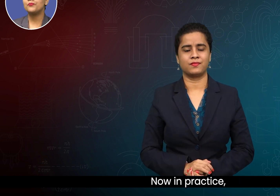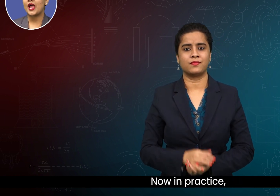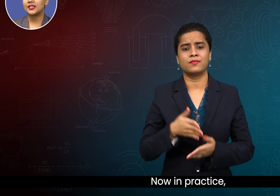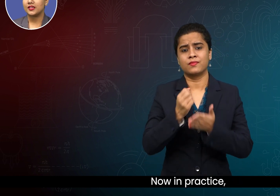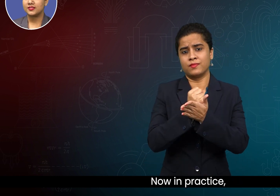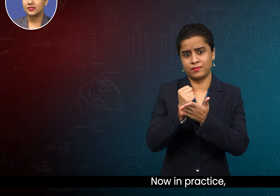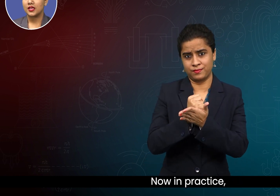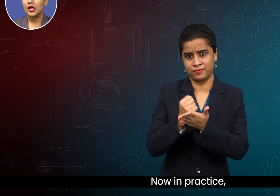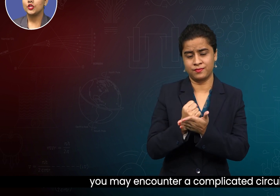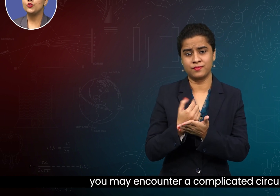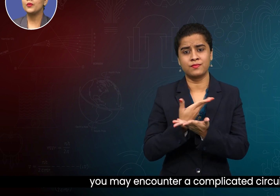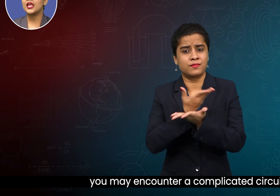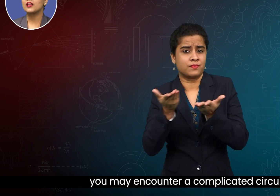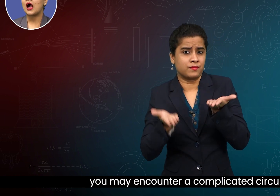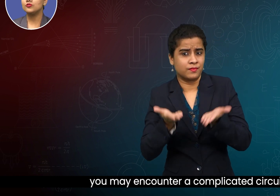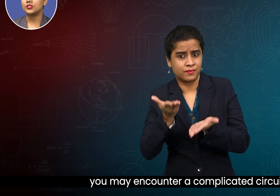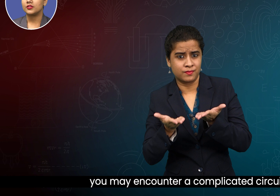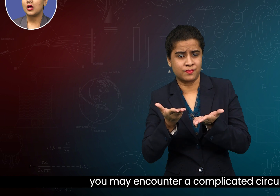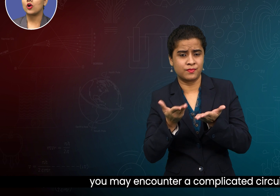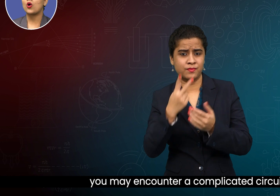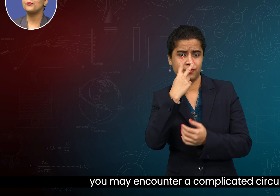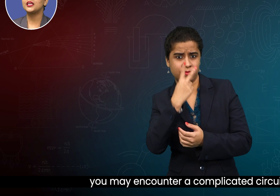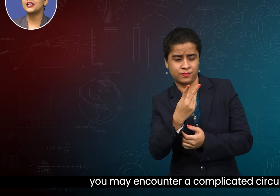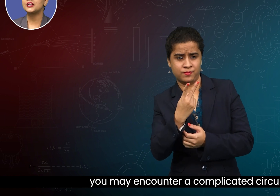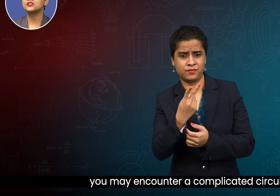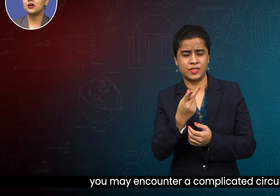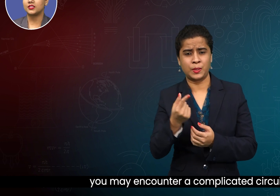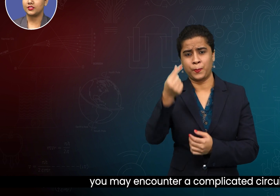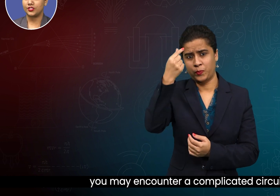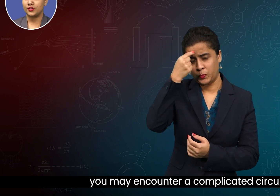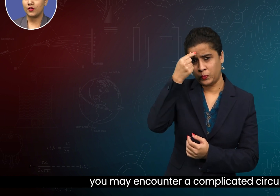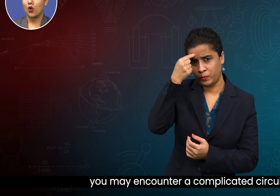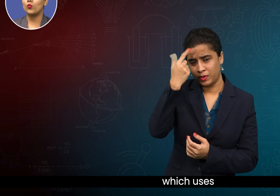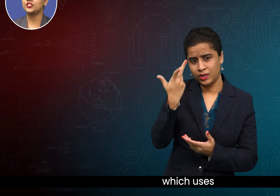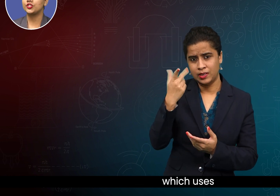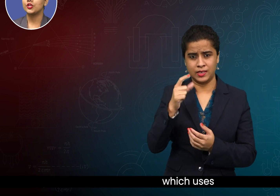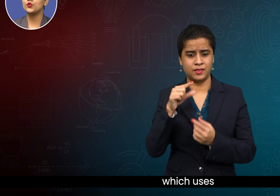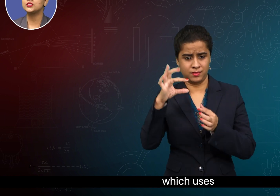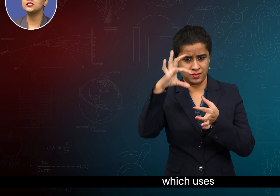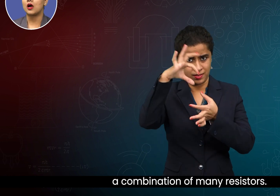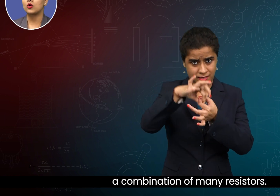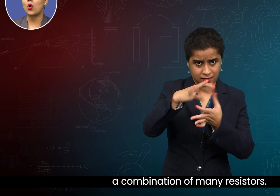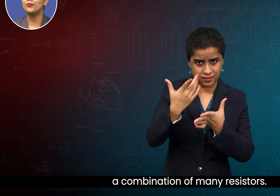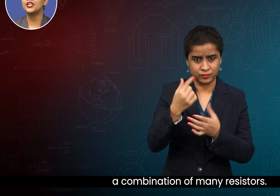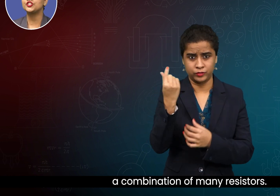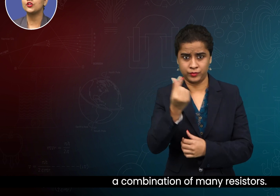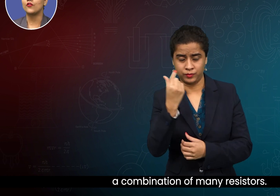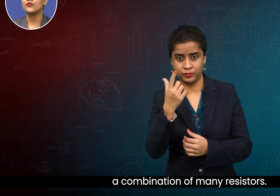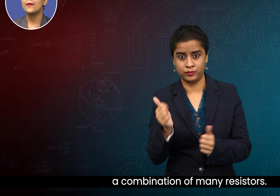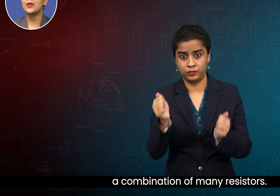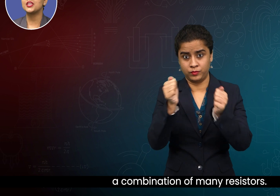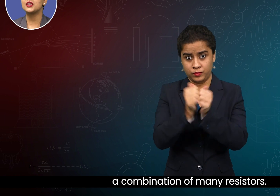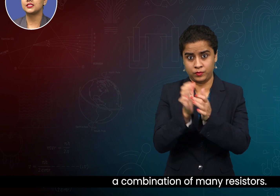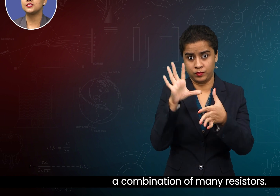Now in practice, you may encounter a complicated circuit which uses a combination